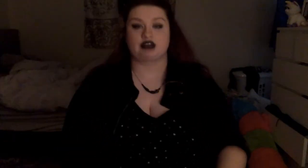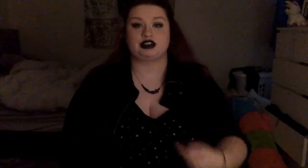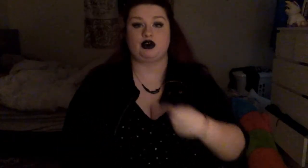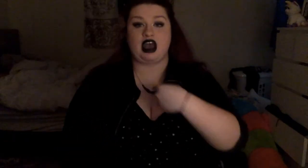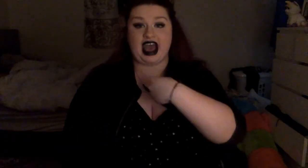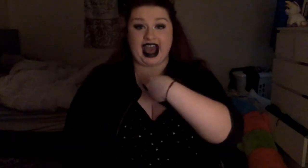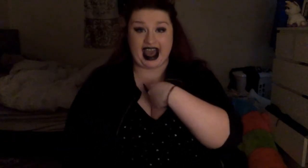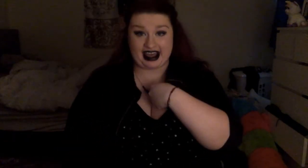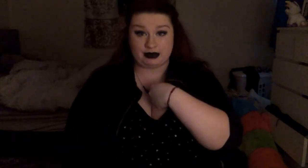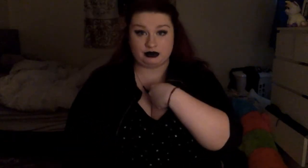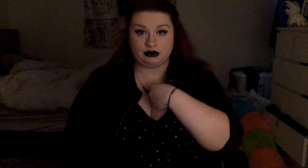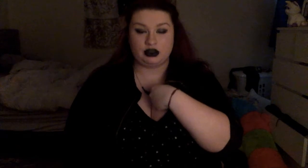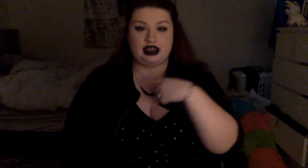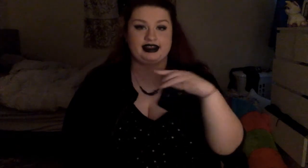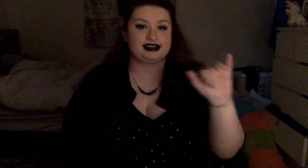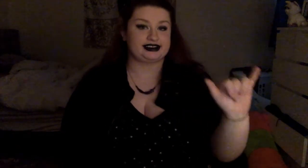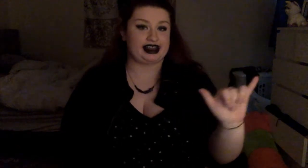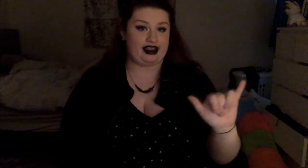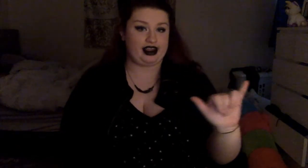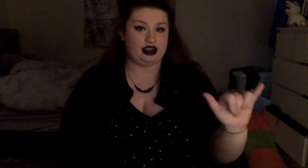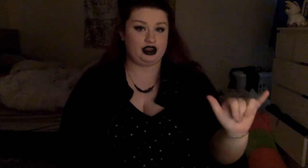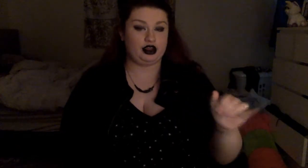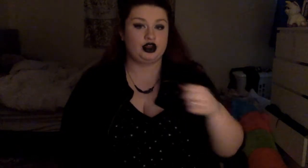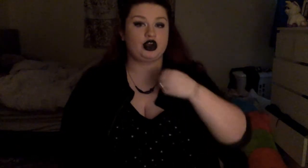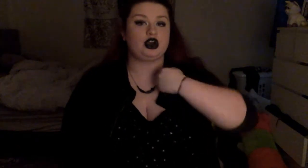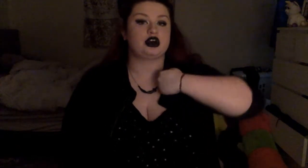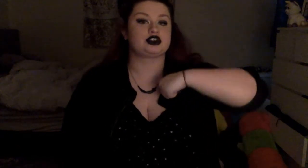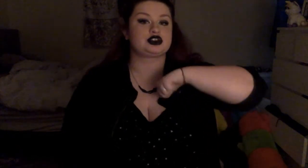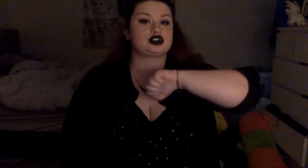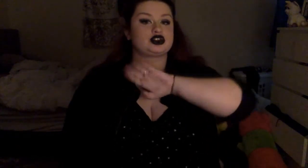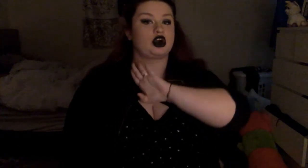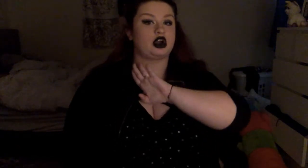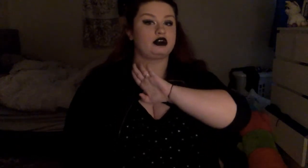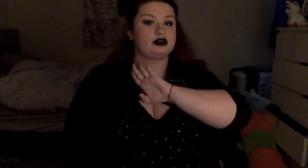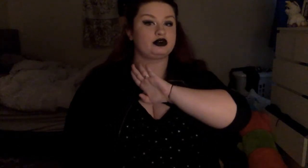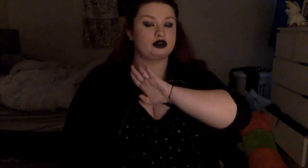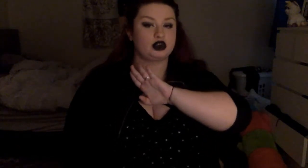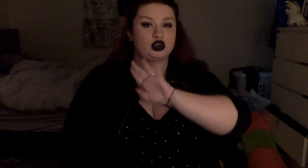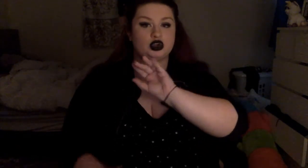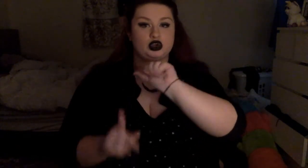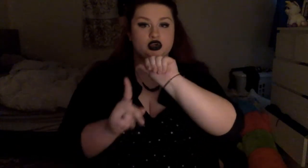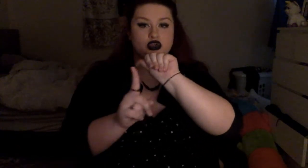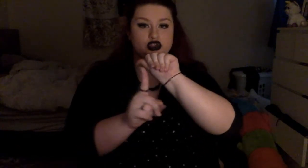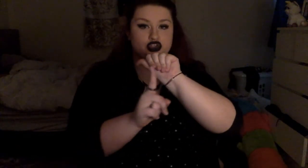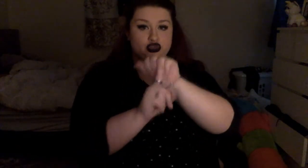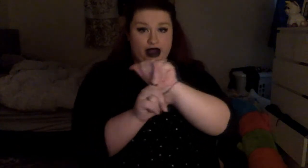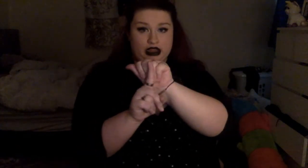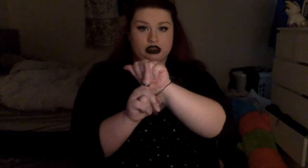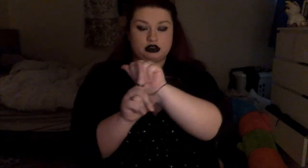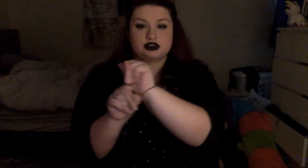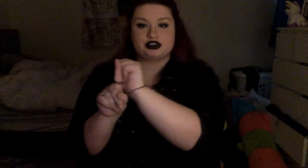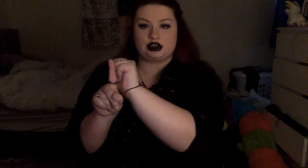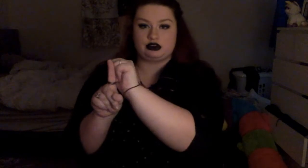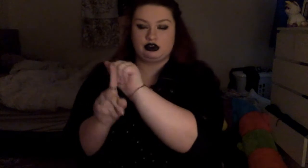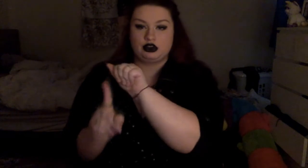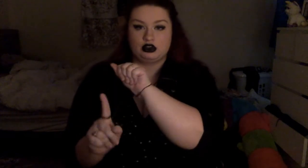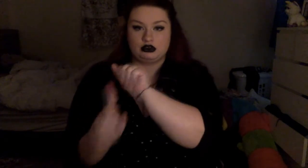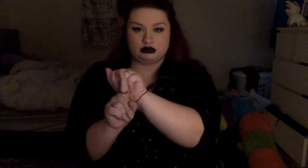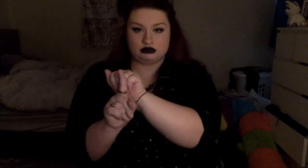So I'm like a scarf trick. So